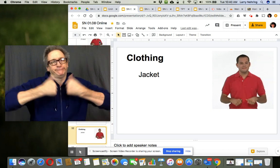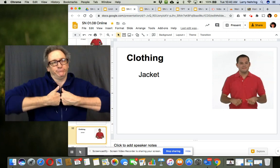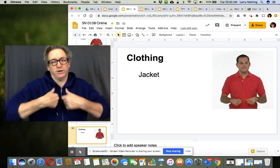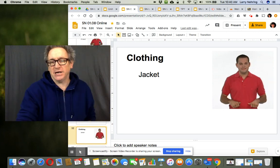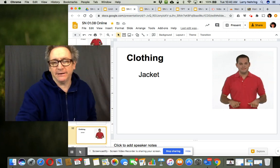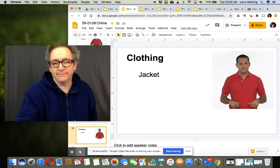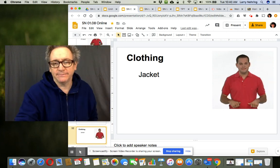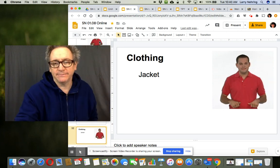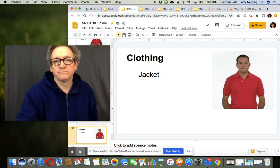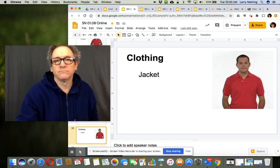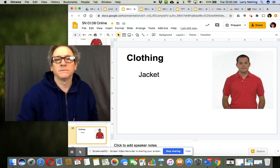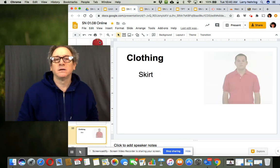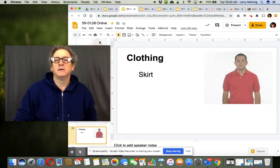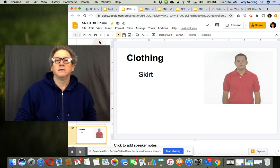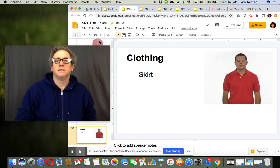Put on a jacket.